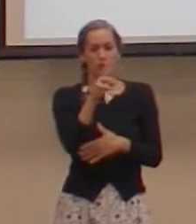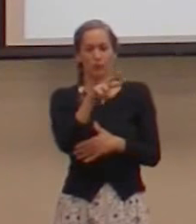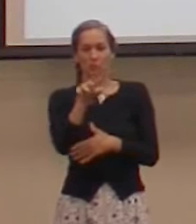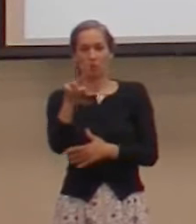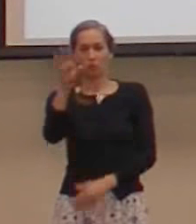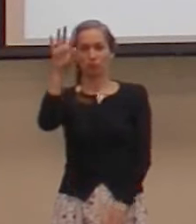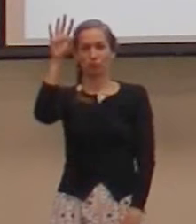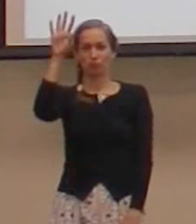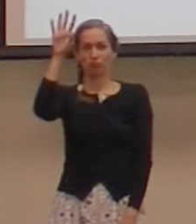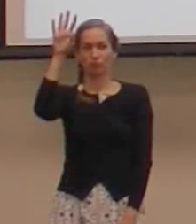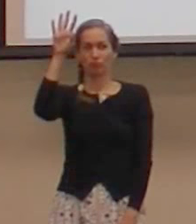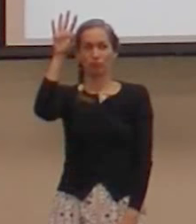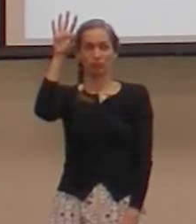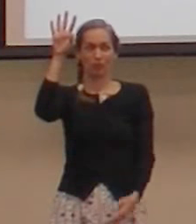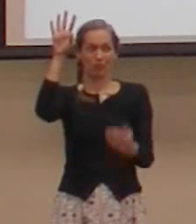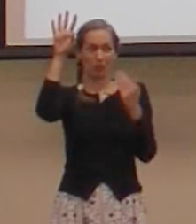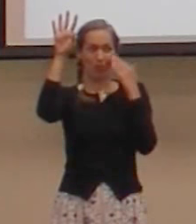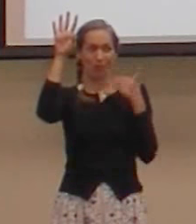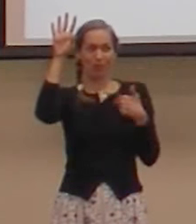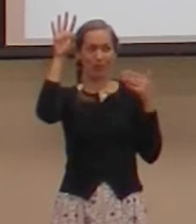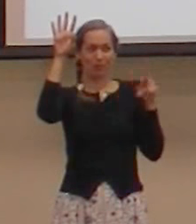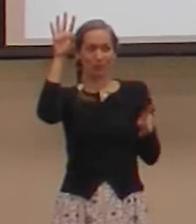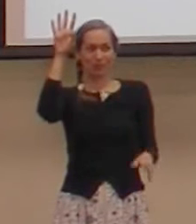many? Okay.